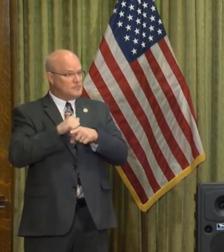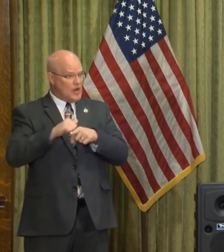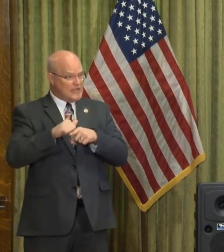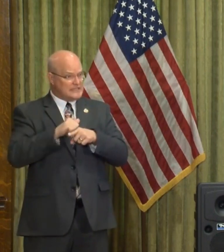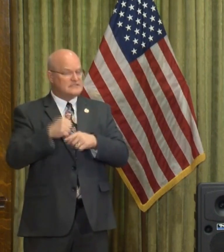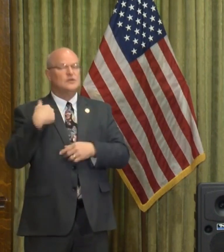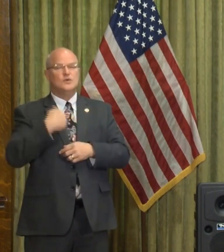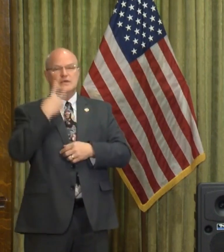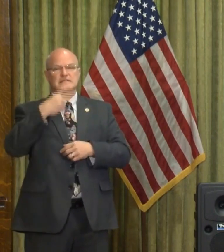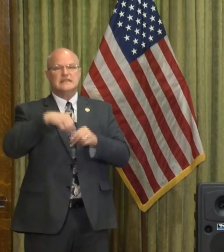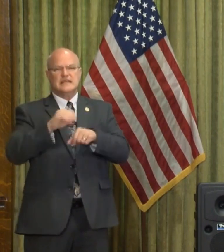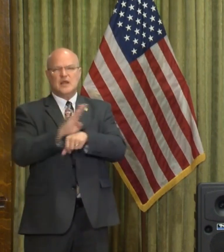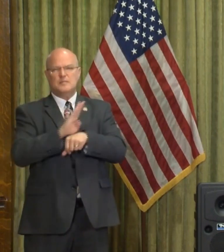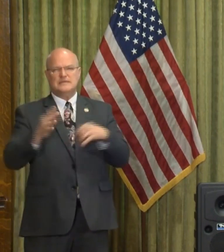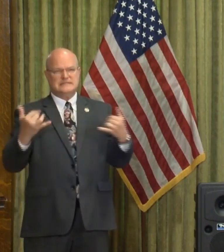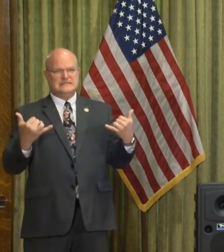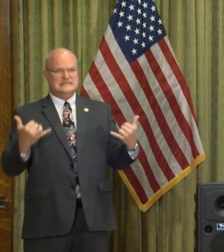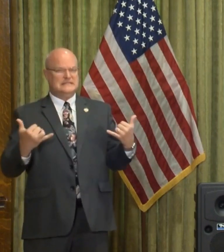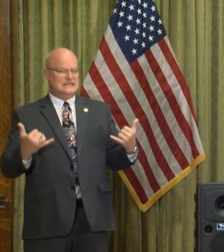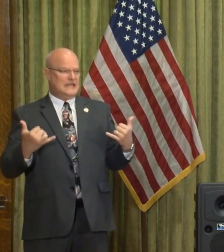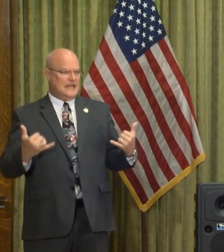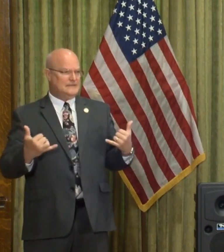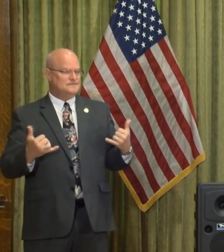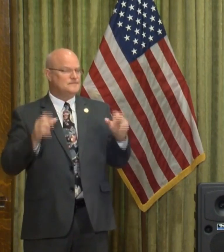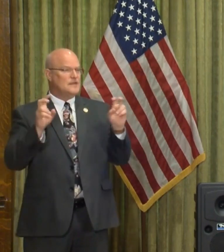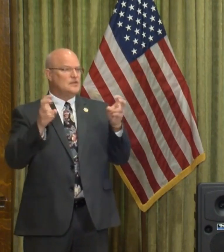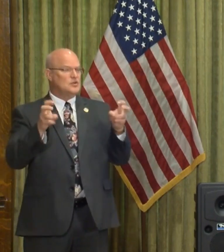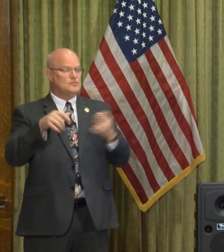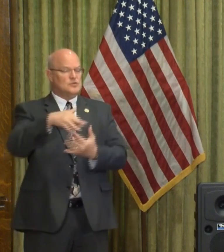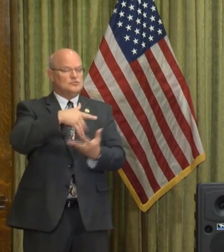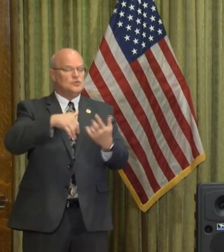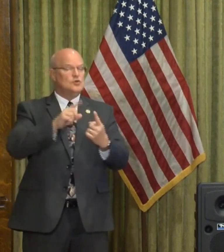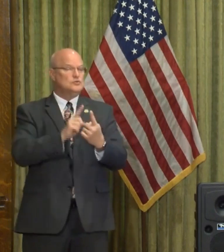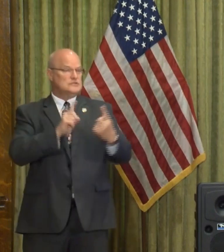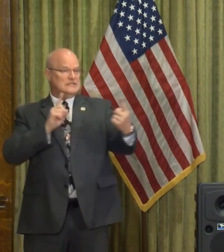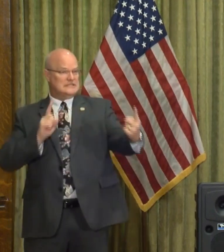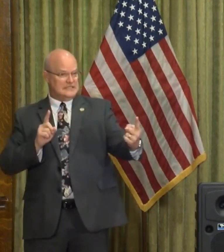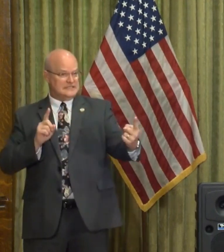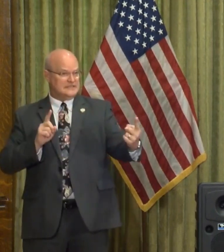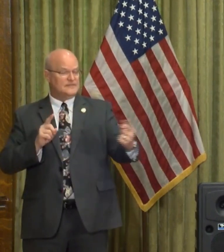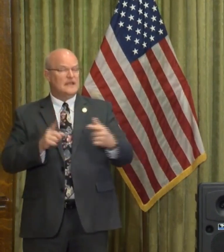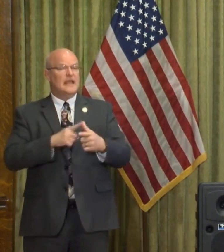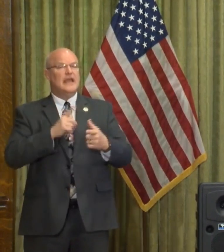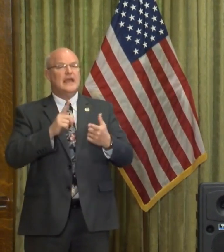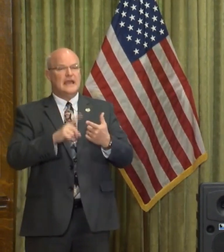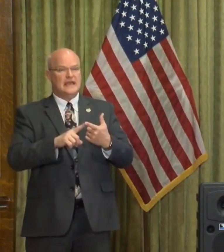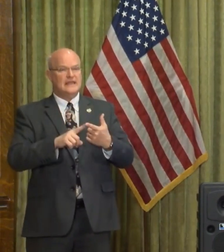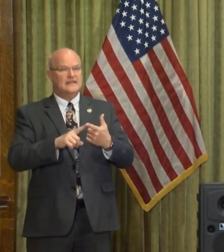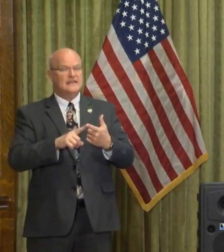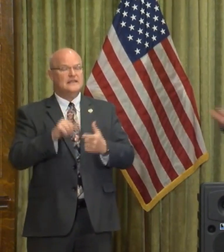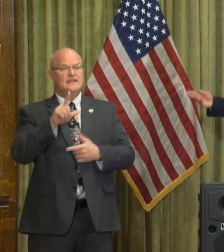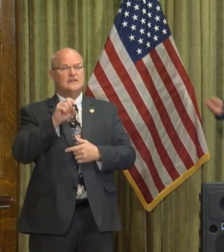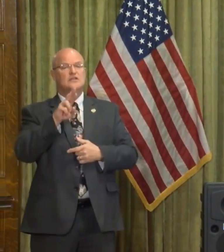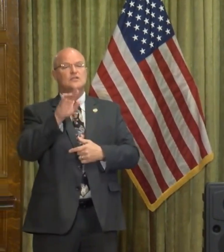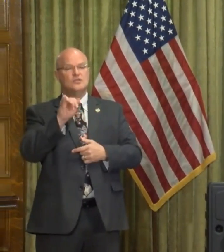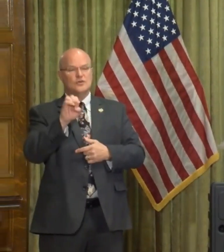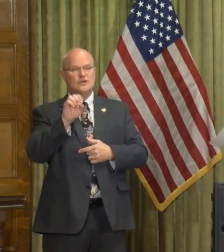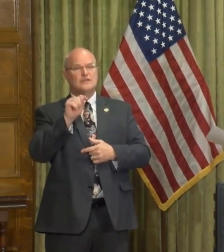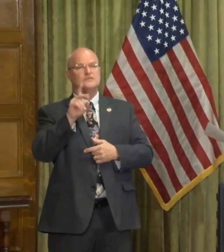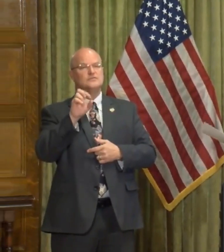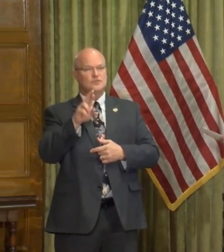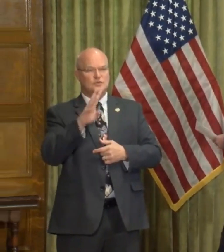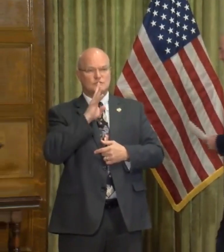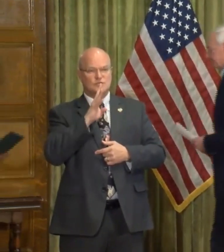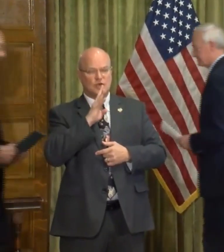of the best practices that we see in our businesses today in terms of social distancing. And then we'll hear from Lori